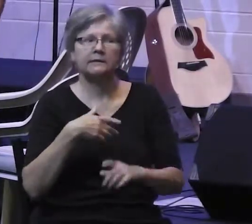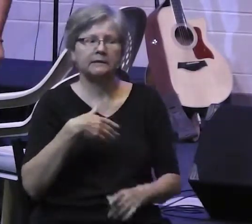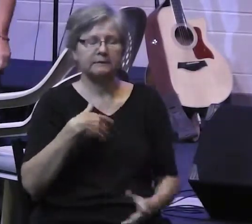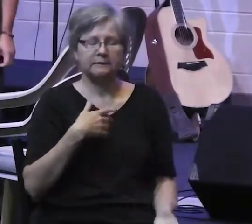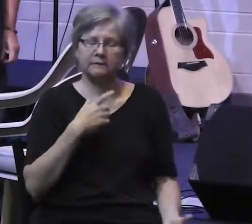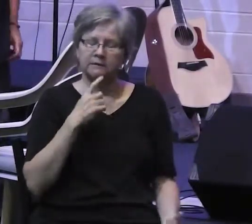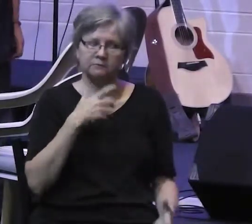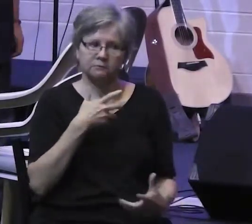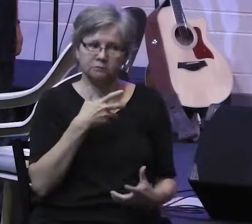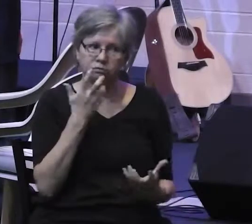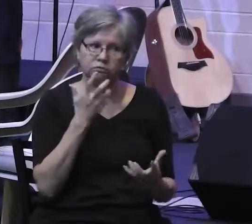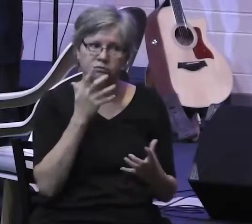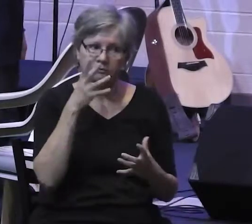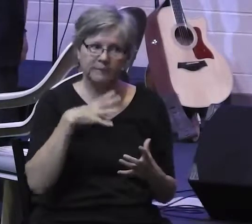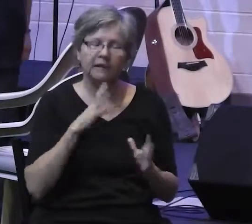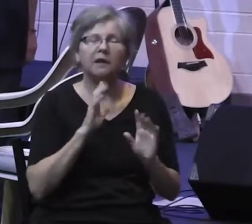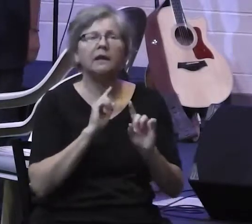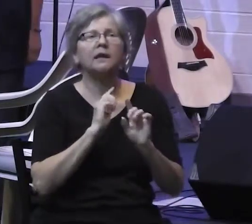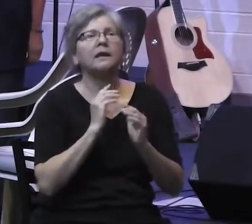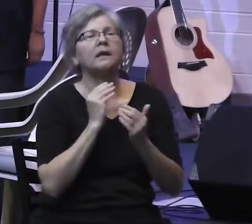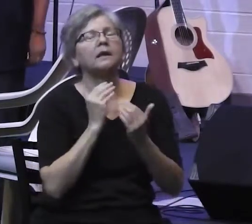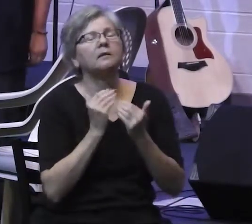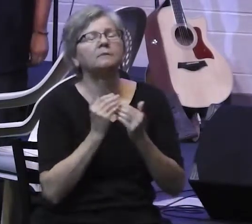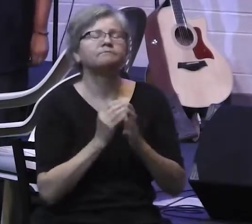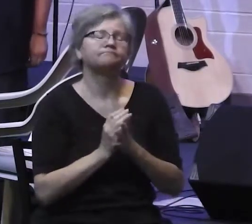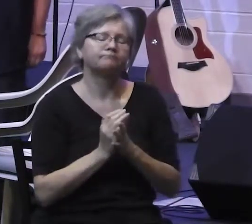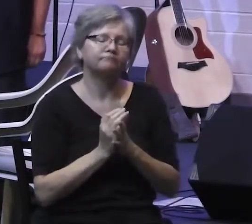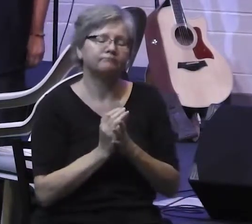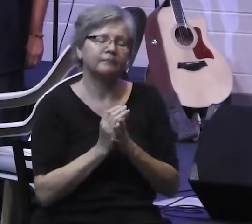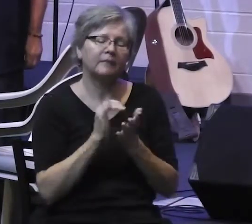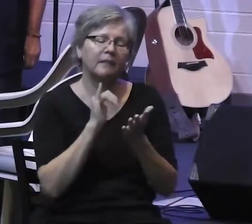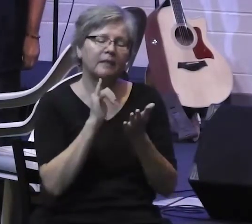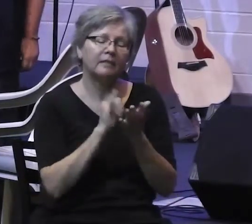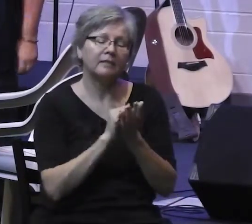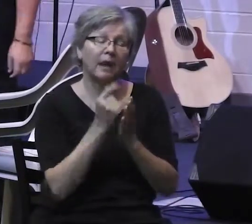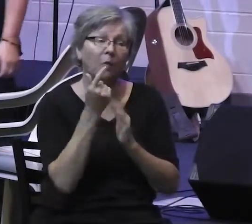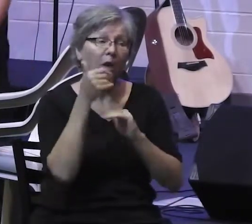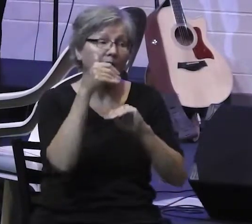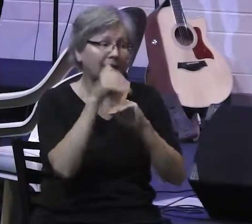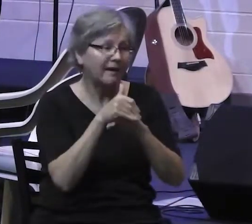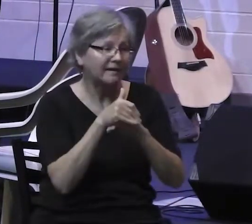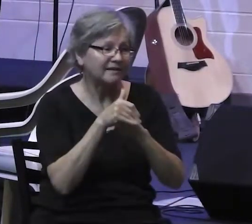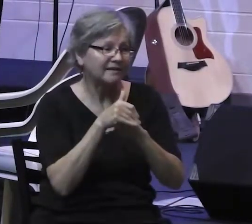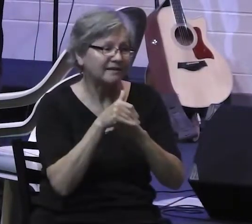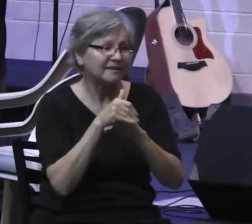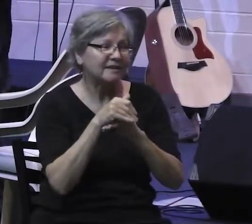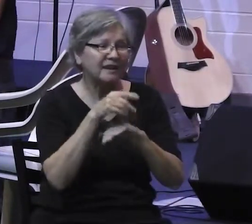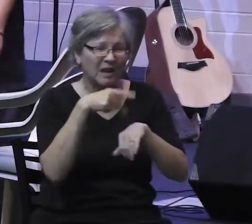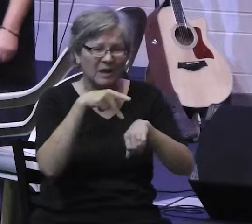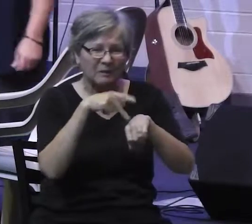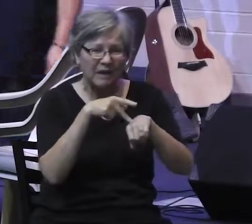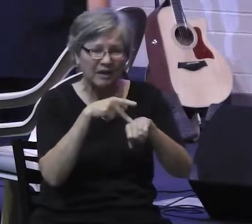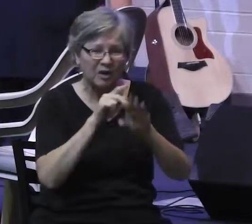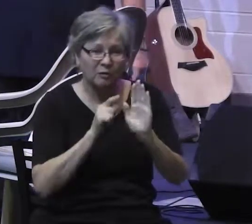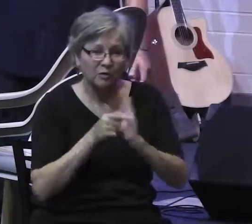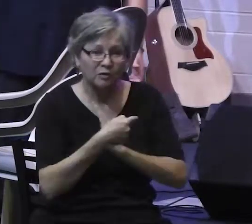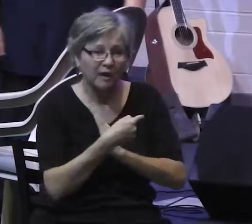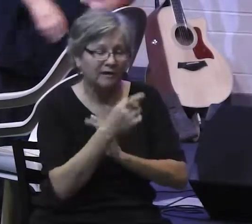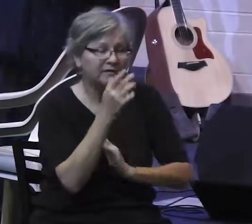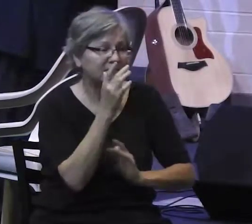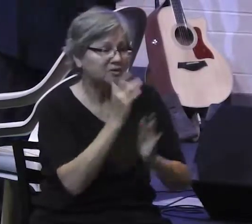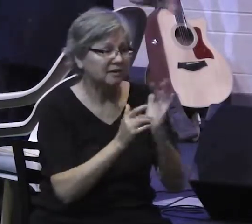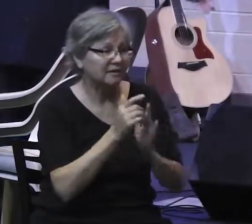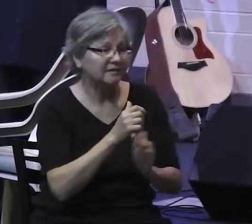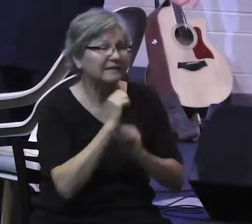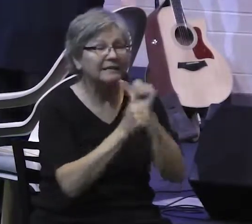blowing things up. And the worst one, of course, is that one night where he's betraying Jesus. And boy, could you be more turned from Jesus than that when you say,